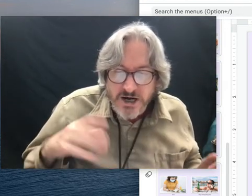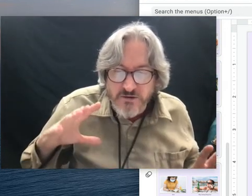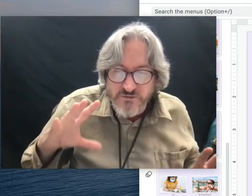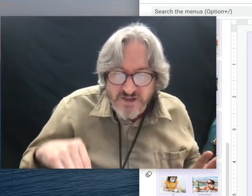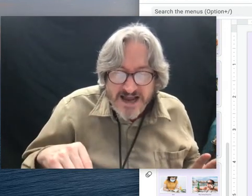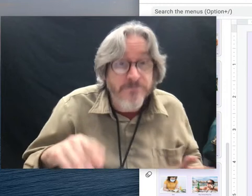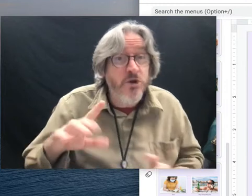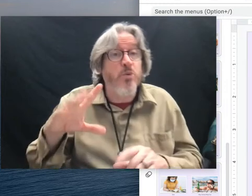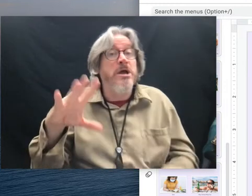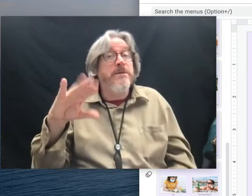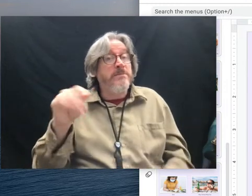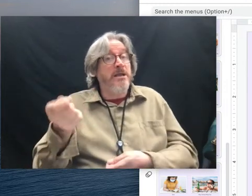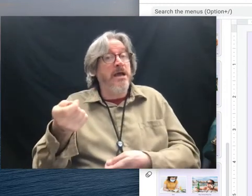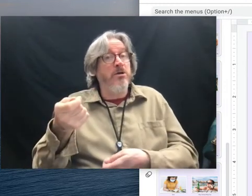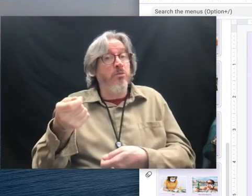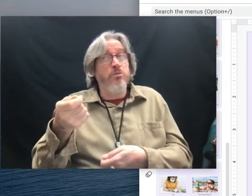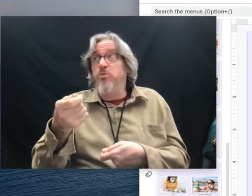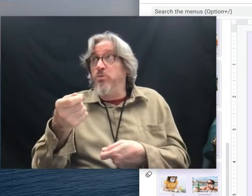Tire flat. Ooh,